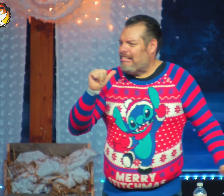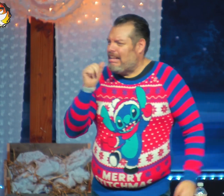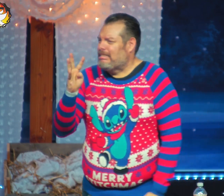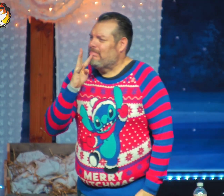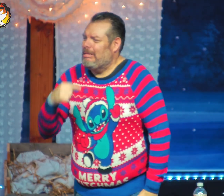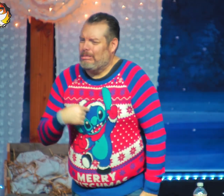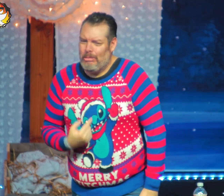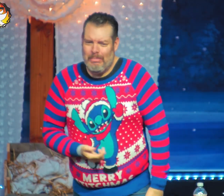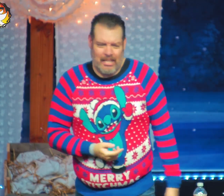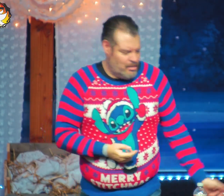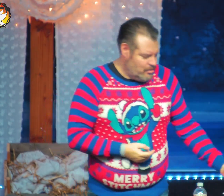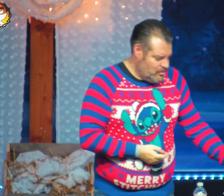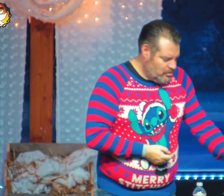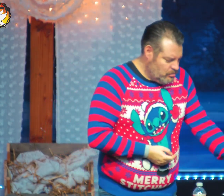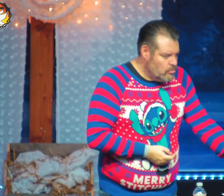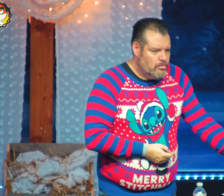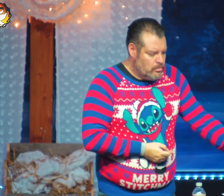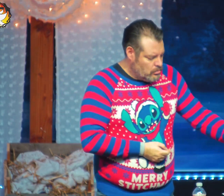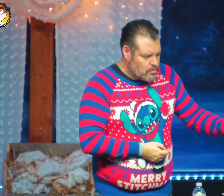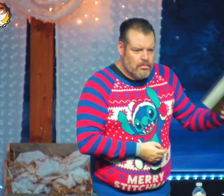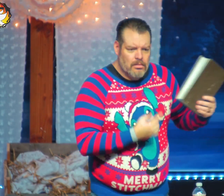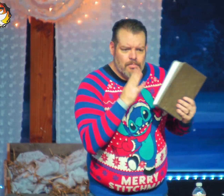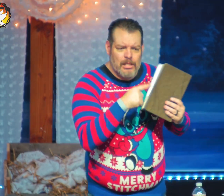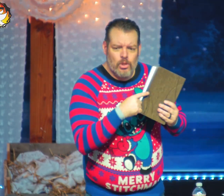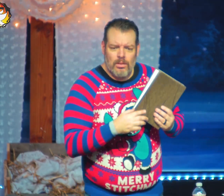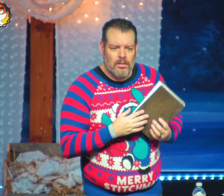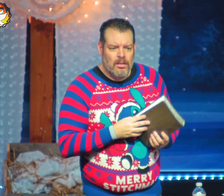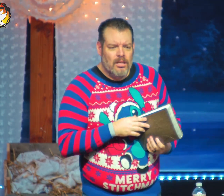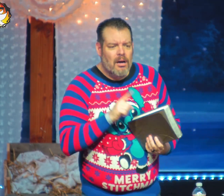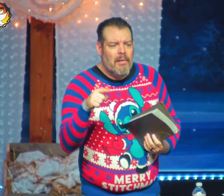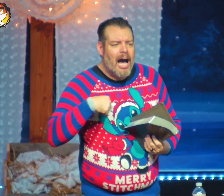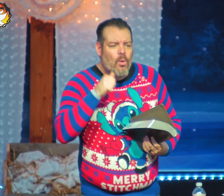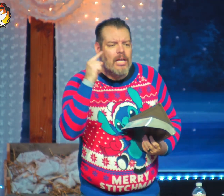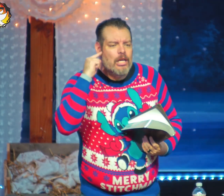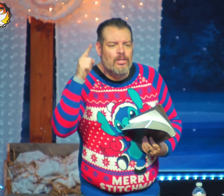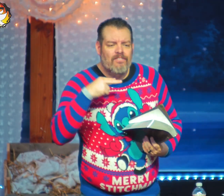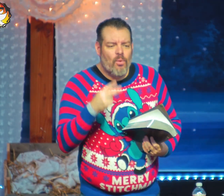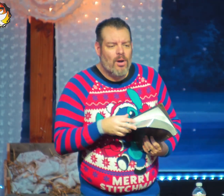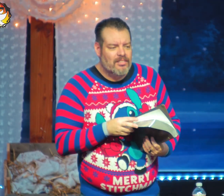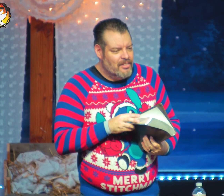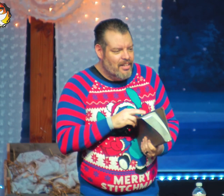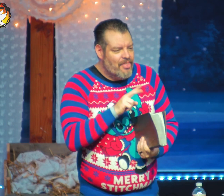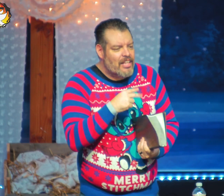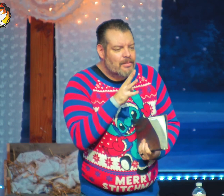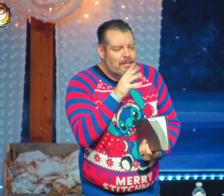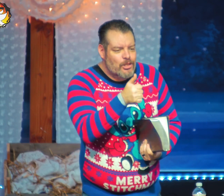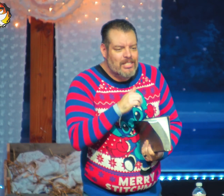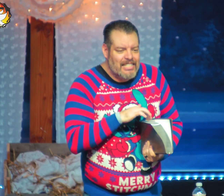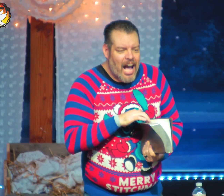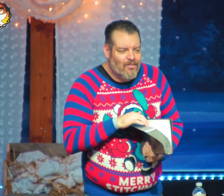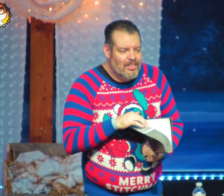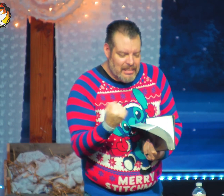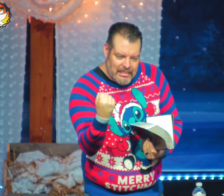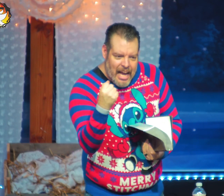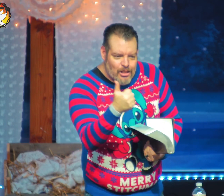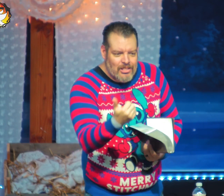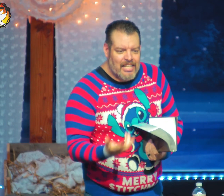We can depend on God to fix us and rewire us. But the thing is you have to go to him. You have